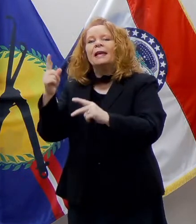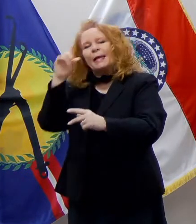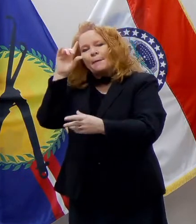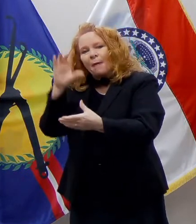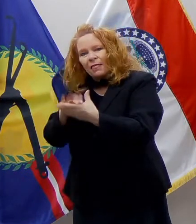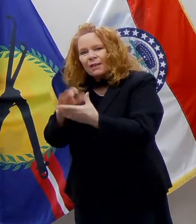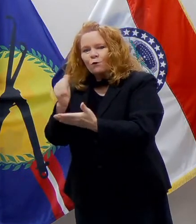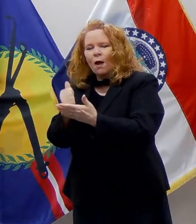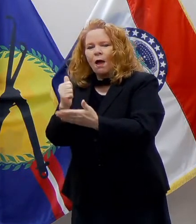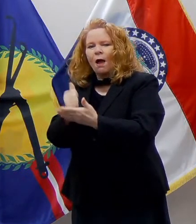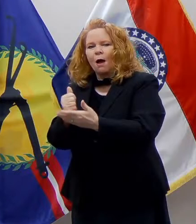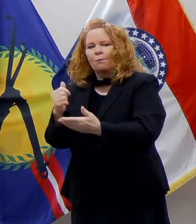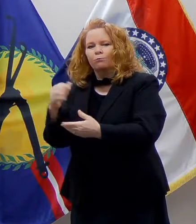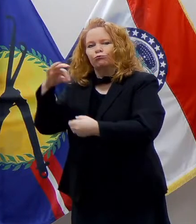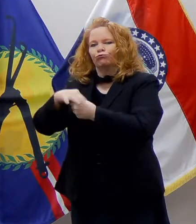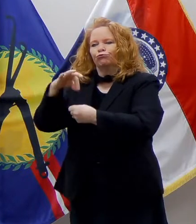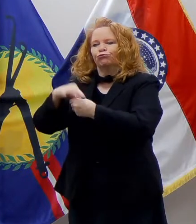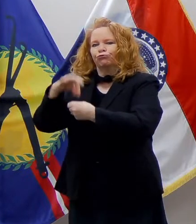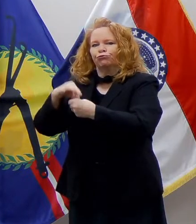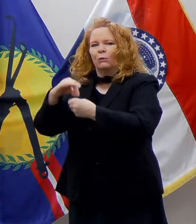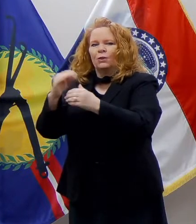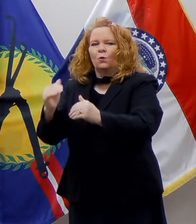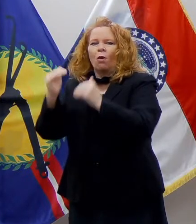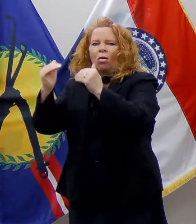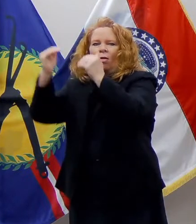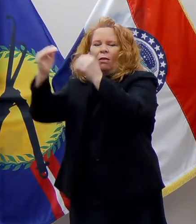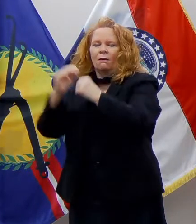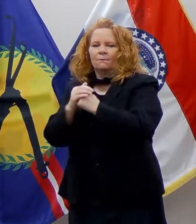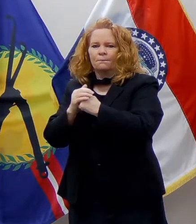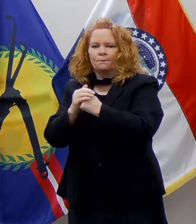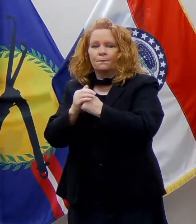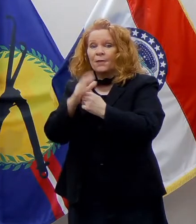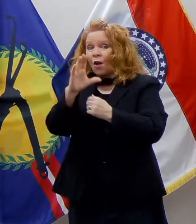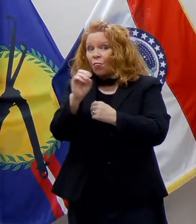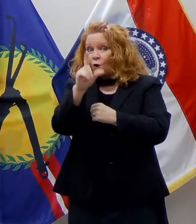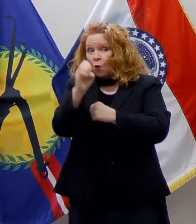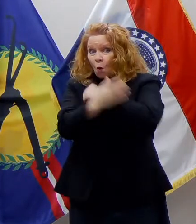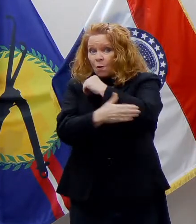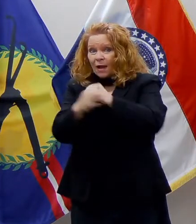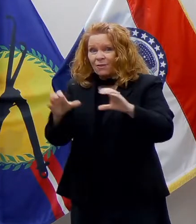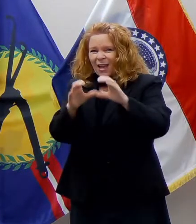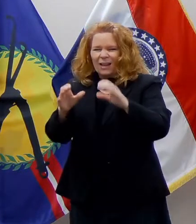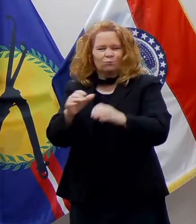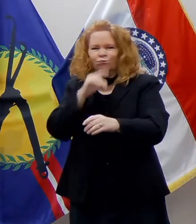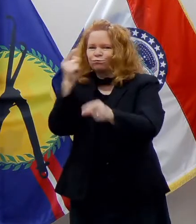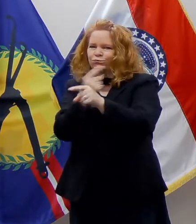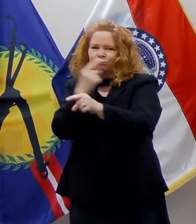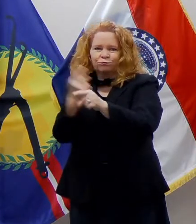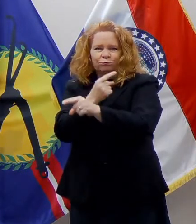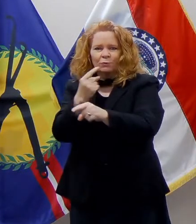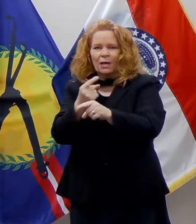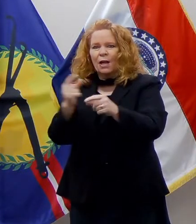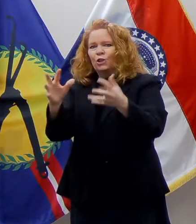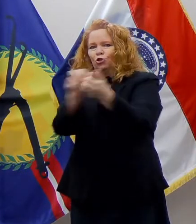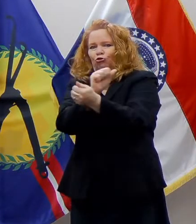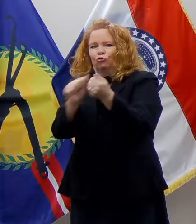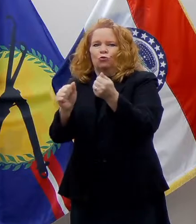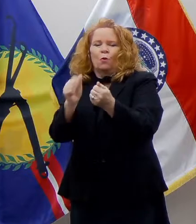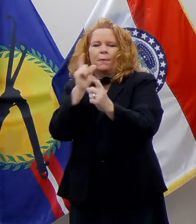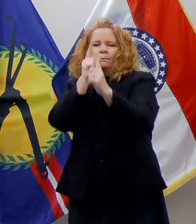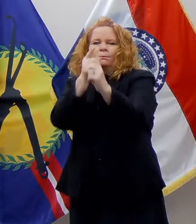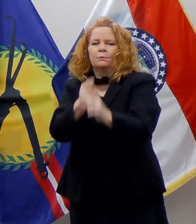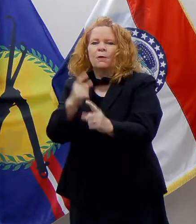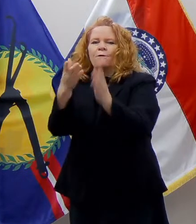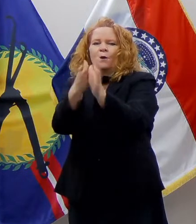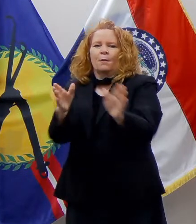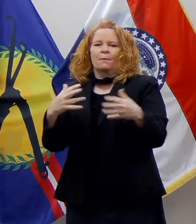office. The action in Cole County was wholly inappropriate, undermining the mission of public health, which is to help those